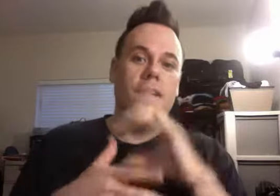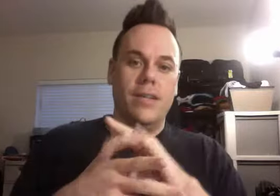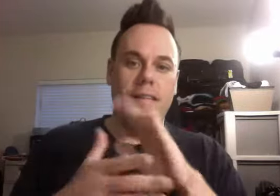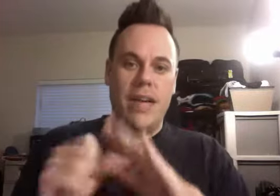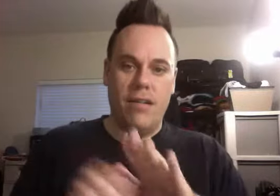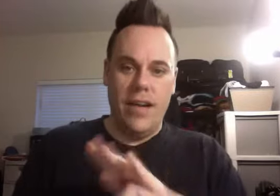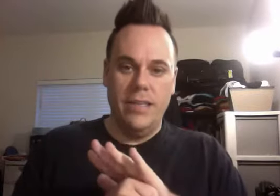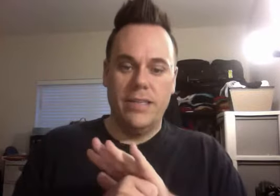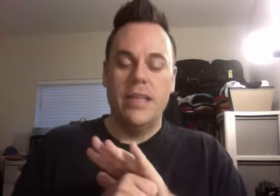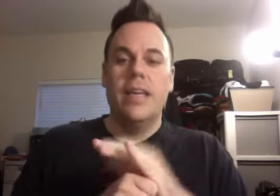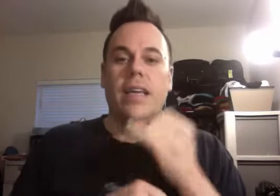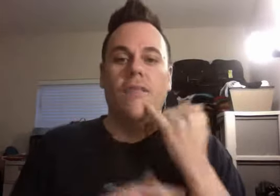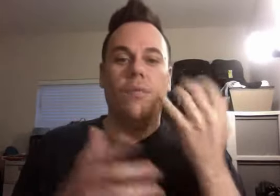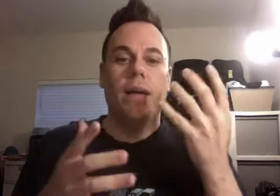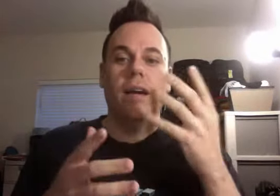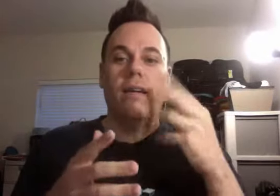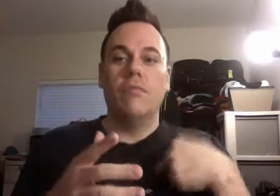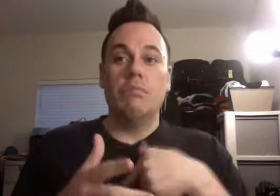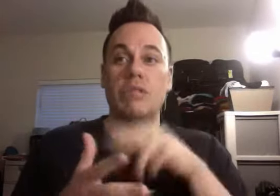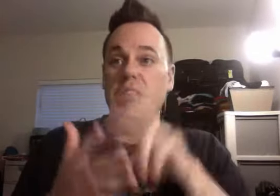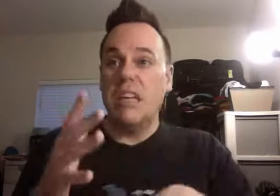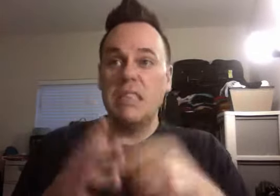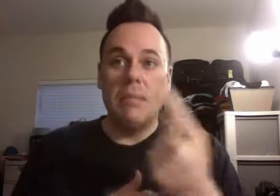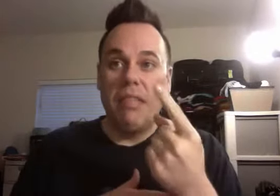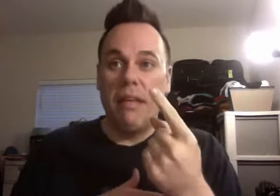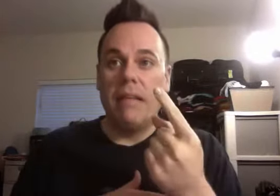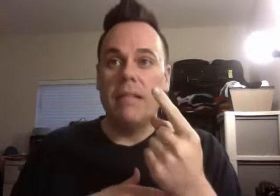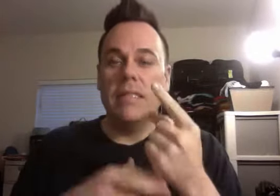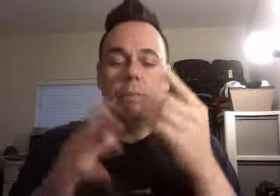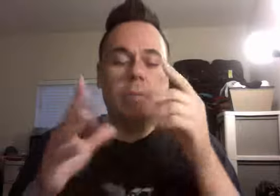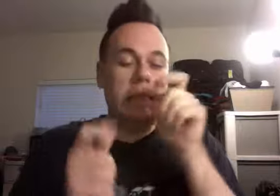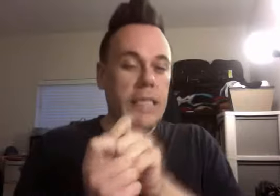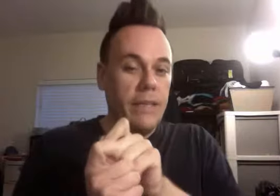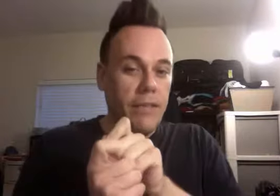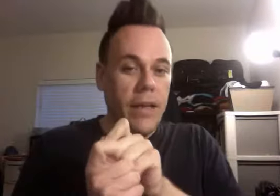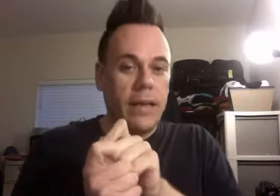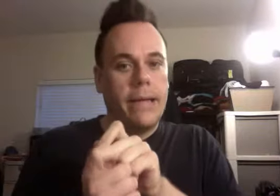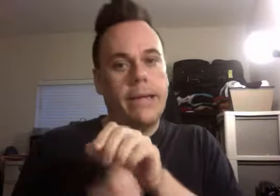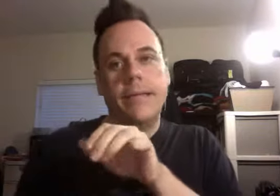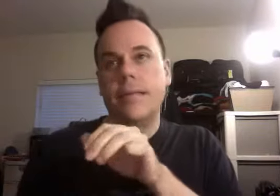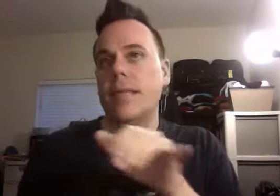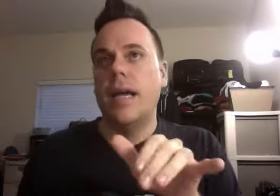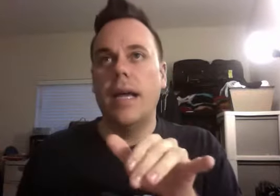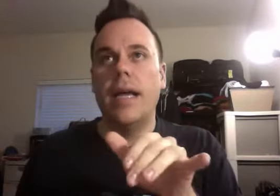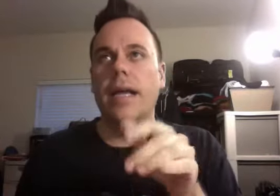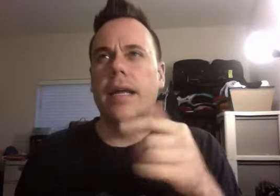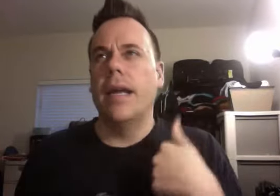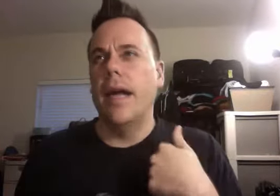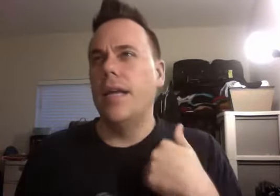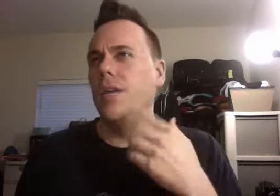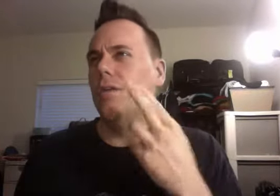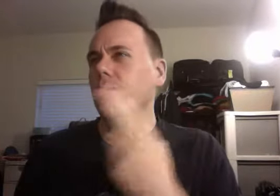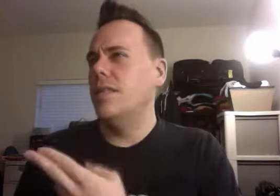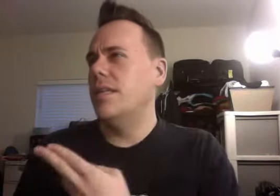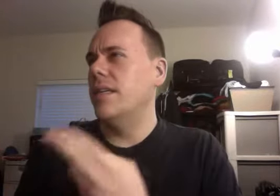content areas. If we are studying something specific, like I used